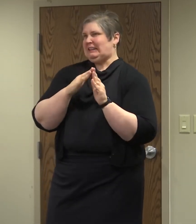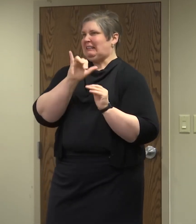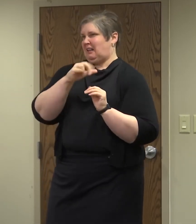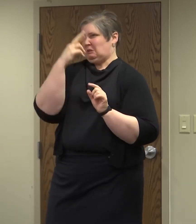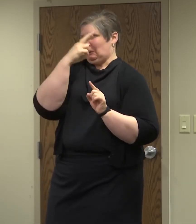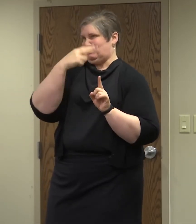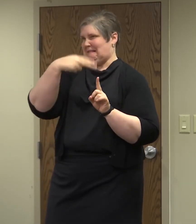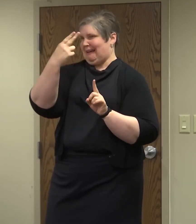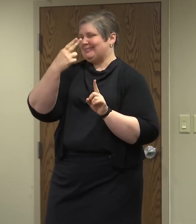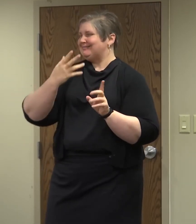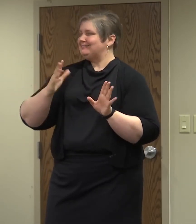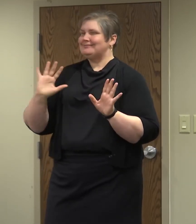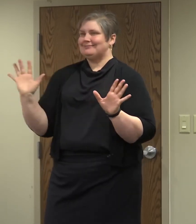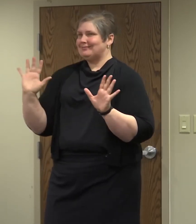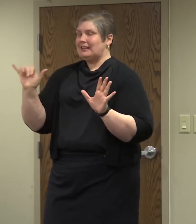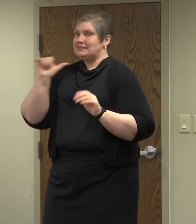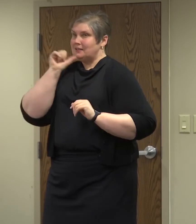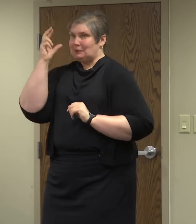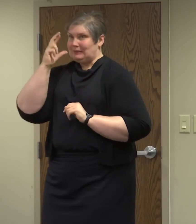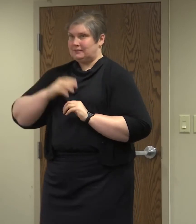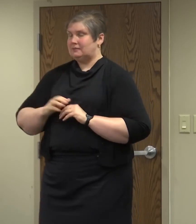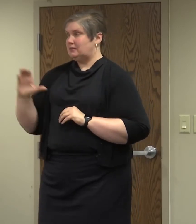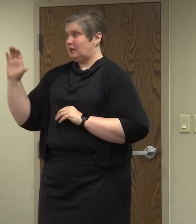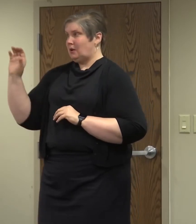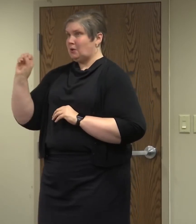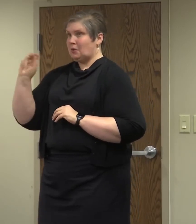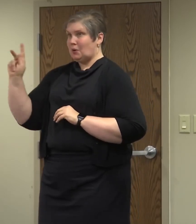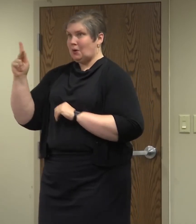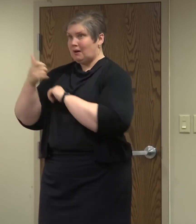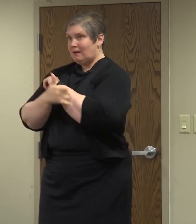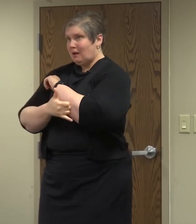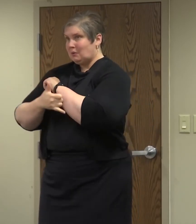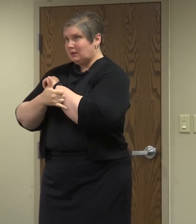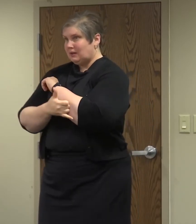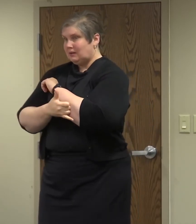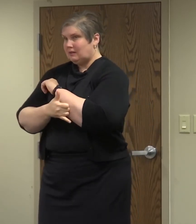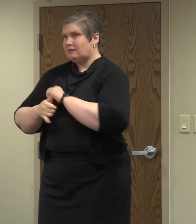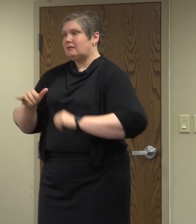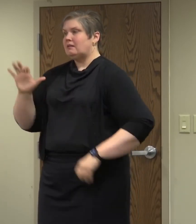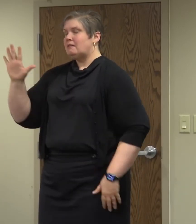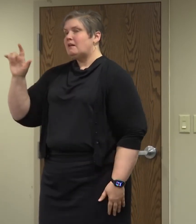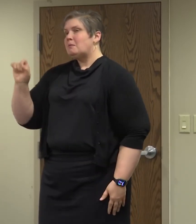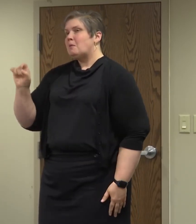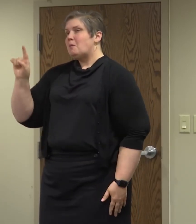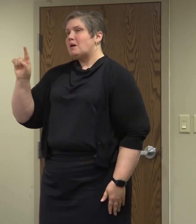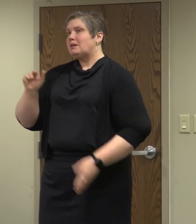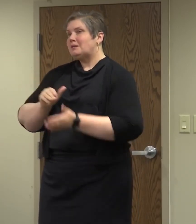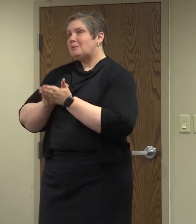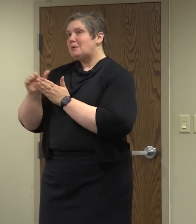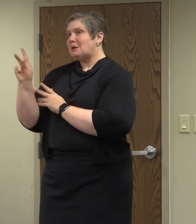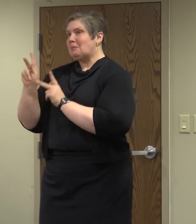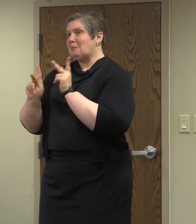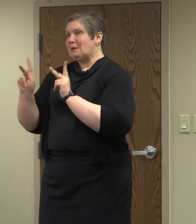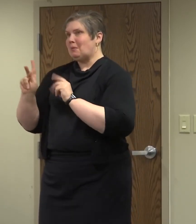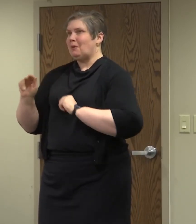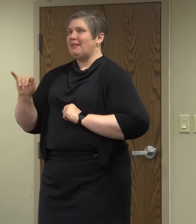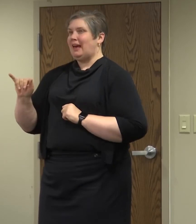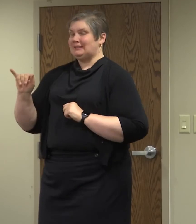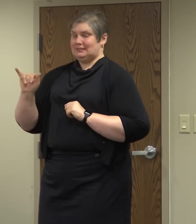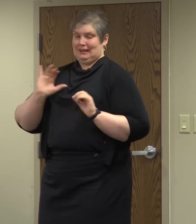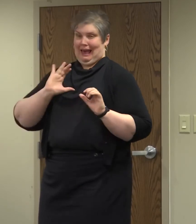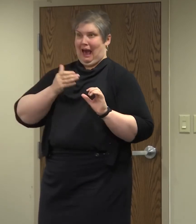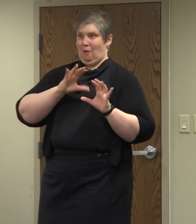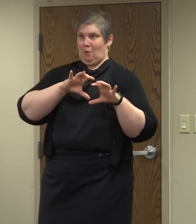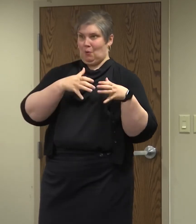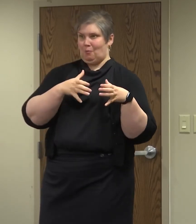solution, but it's not. Look at Cook County. They have 5.1 million in population, which is 18 times more our